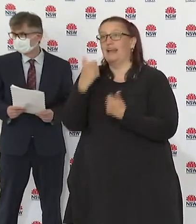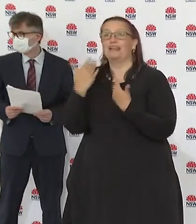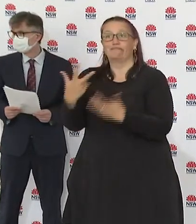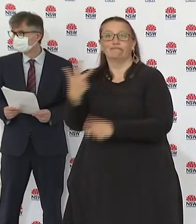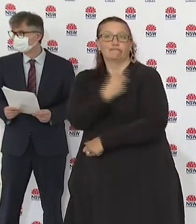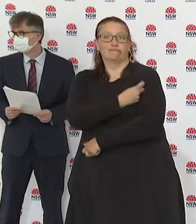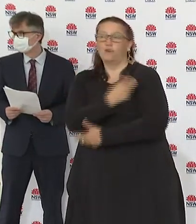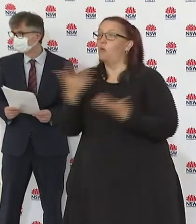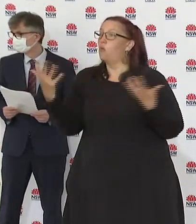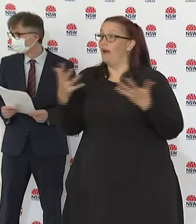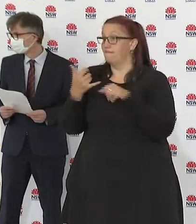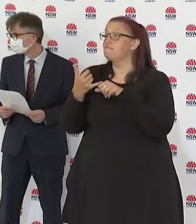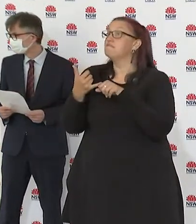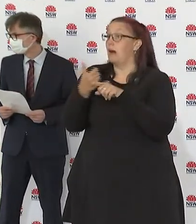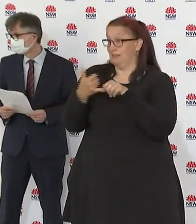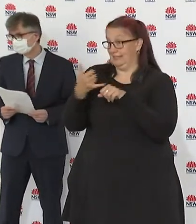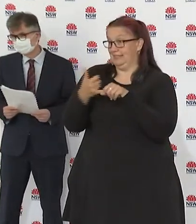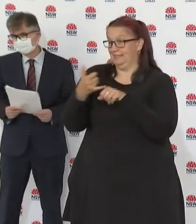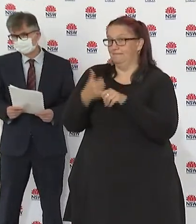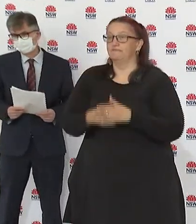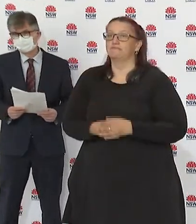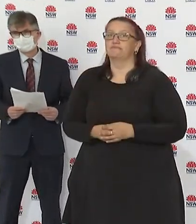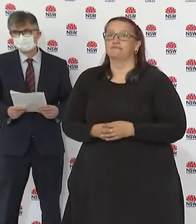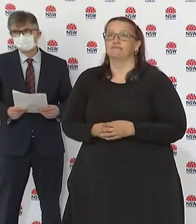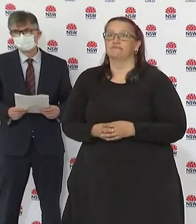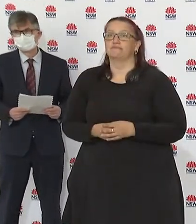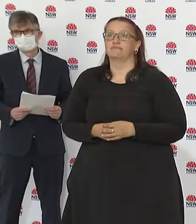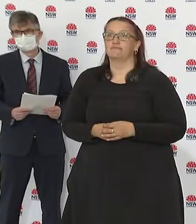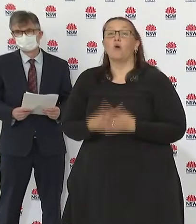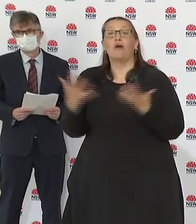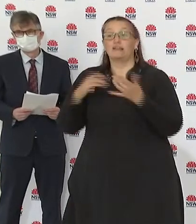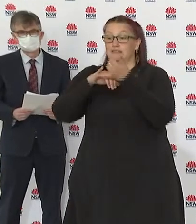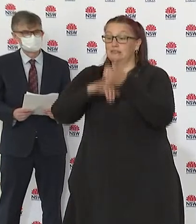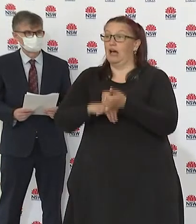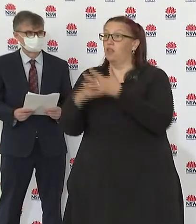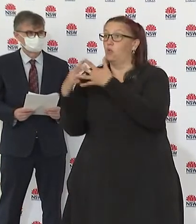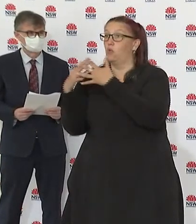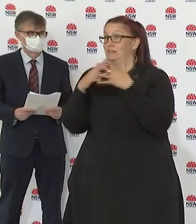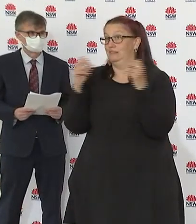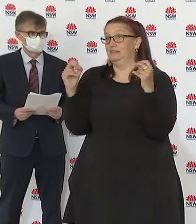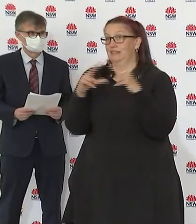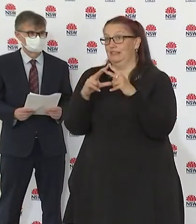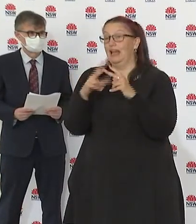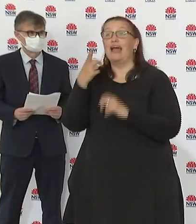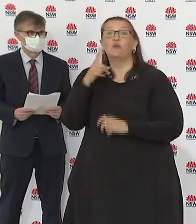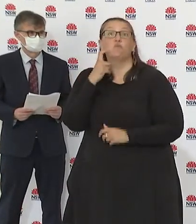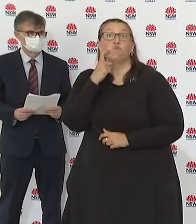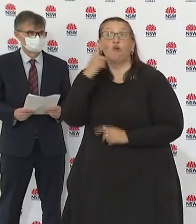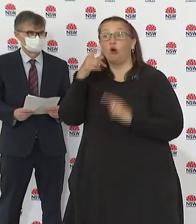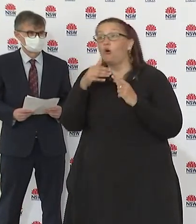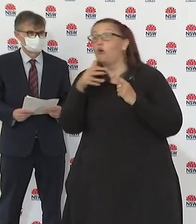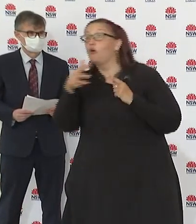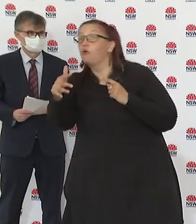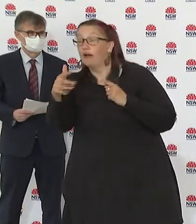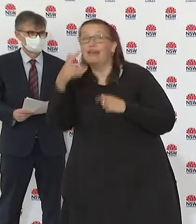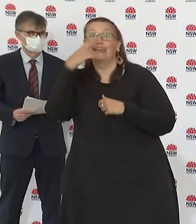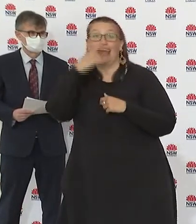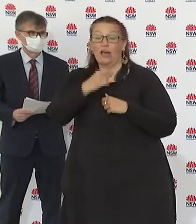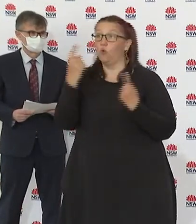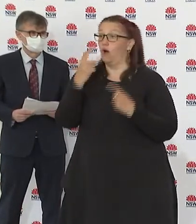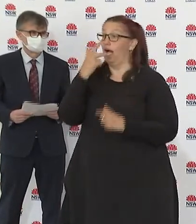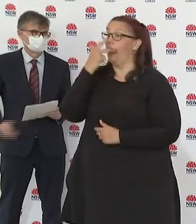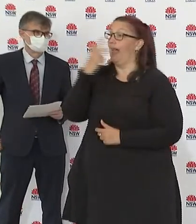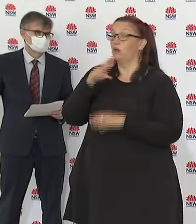western Sydney providing vaccinations. And from tomorrow, over 18s will be able to access the vaccine in pharmacists. And